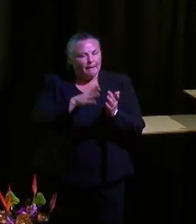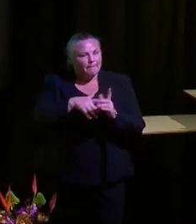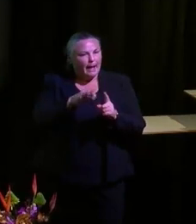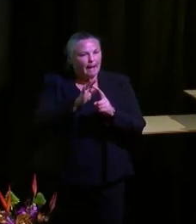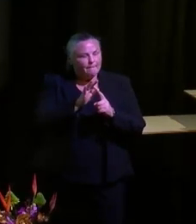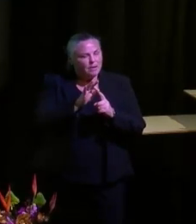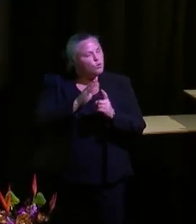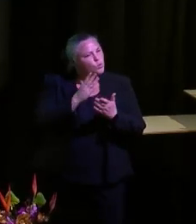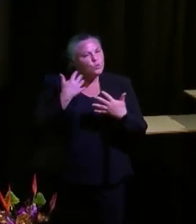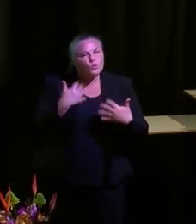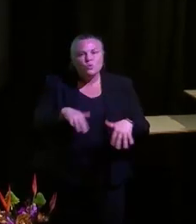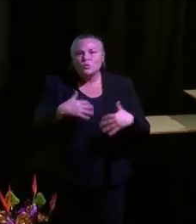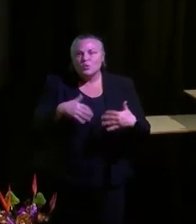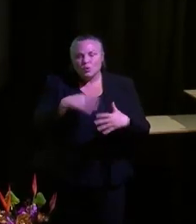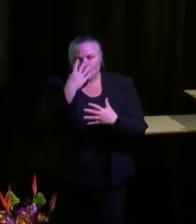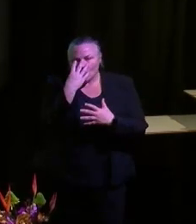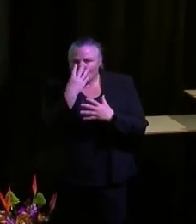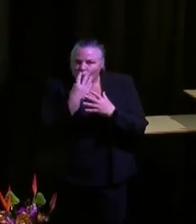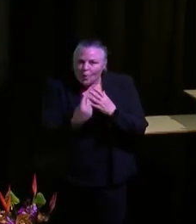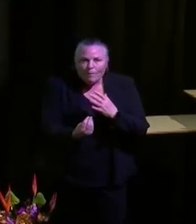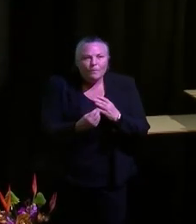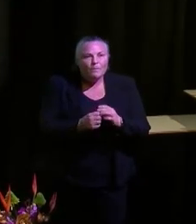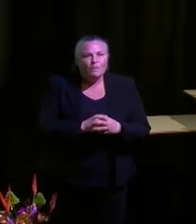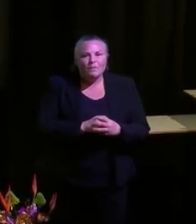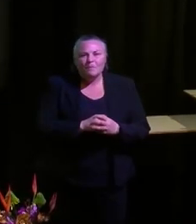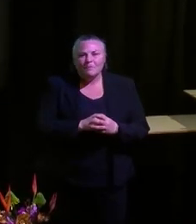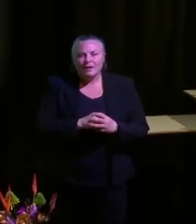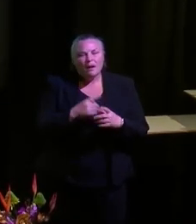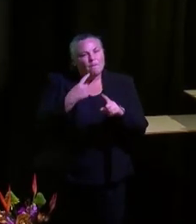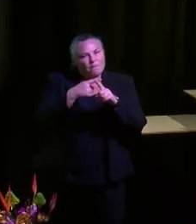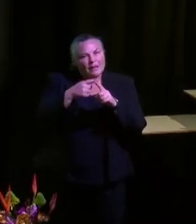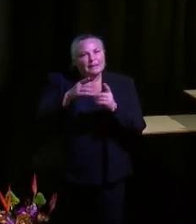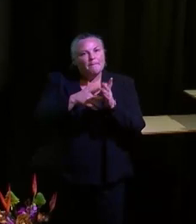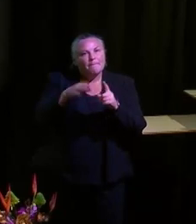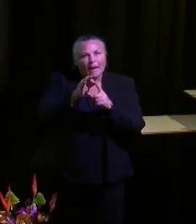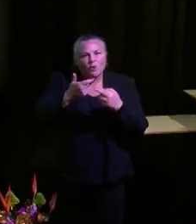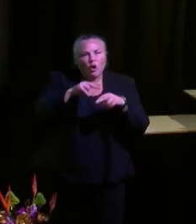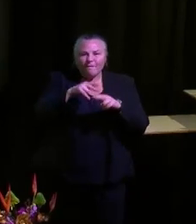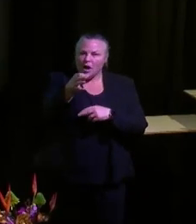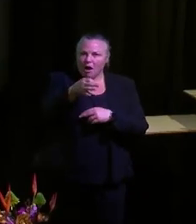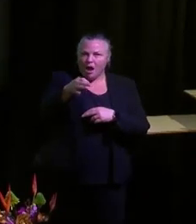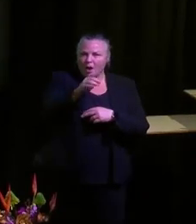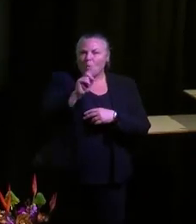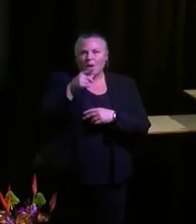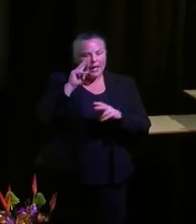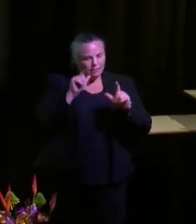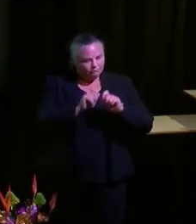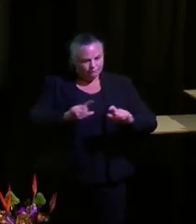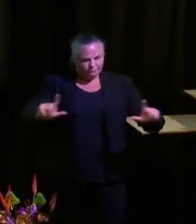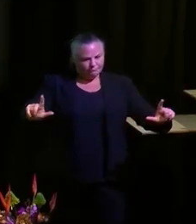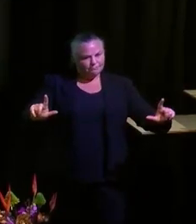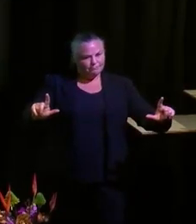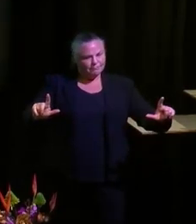me in, the Haddon map, and also what the actual island, the map of the island, looks like. And you can see that they don't